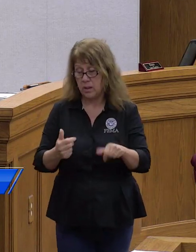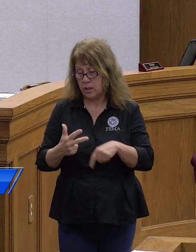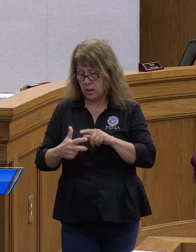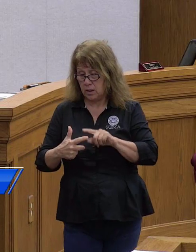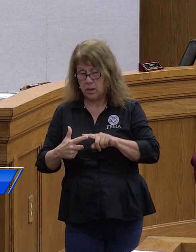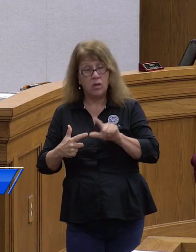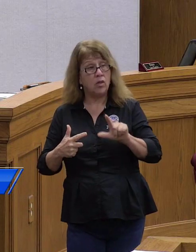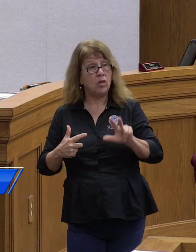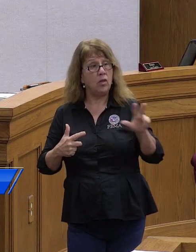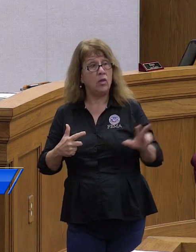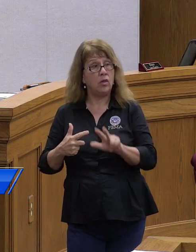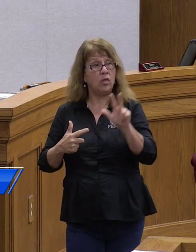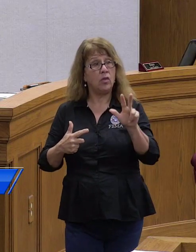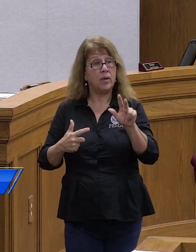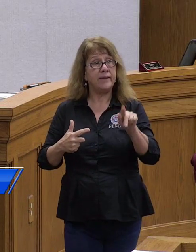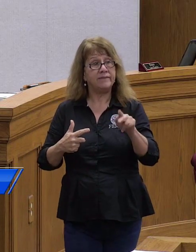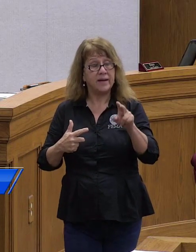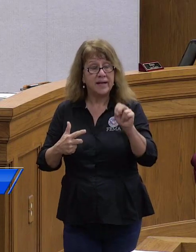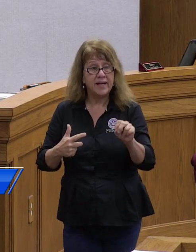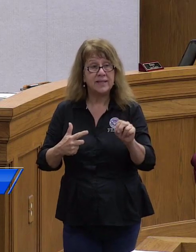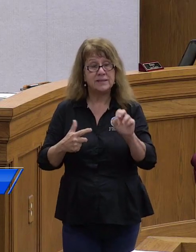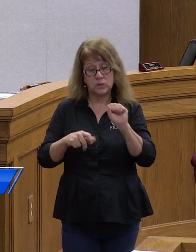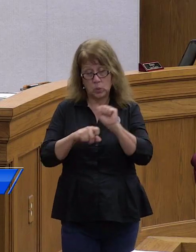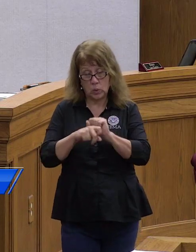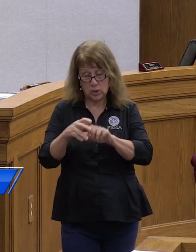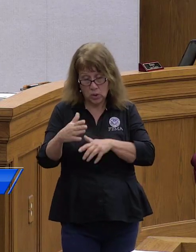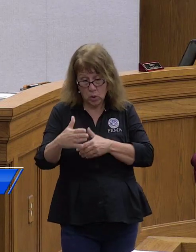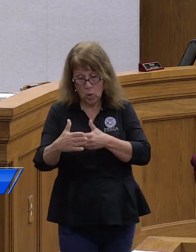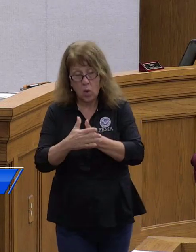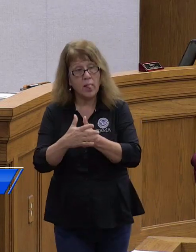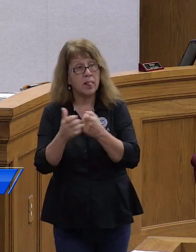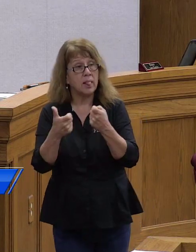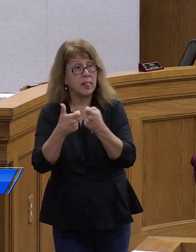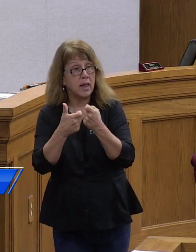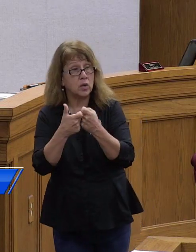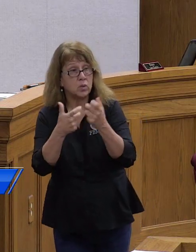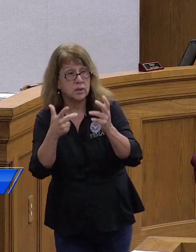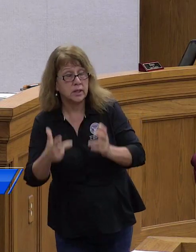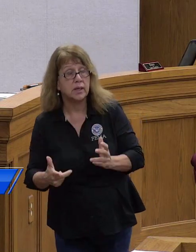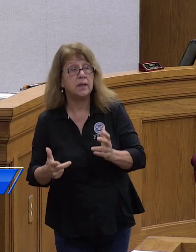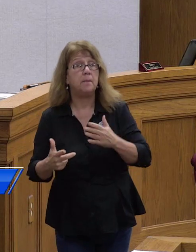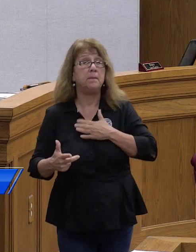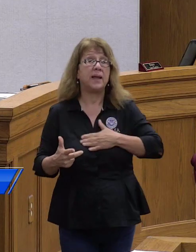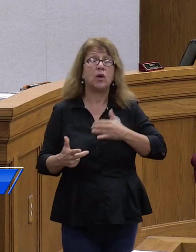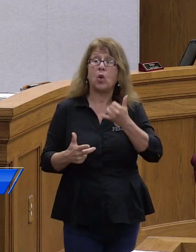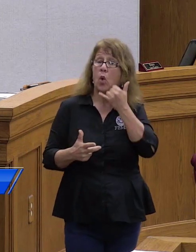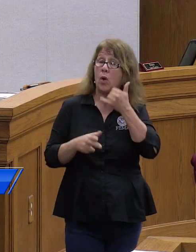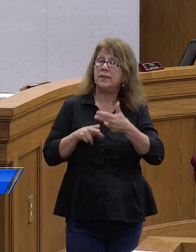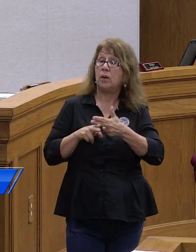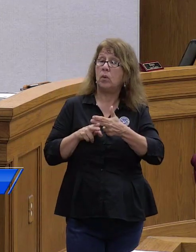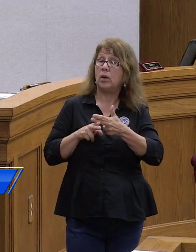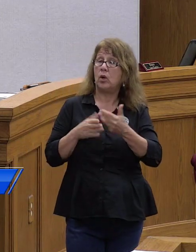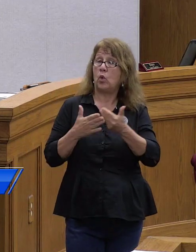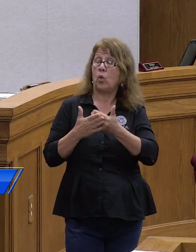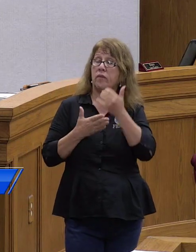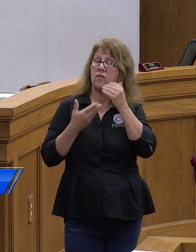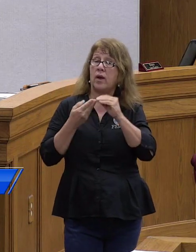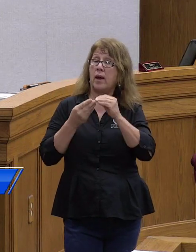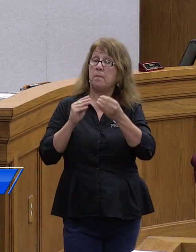that need to work closely with us with their electricians. I want to encourage you to call a temporary new number